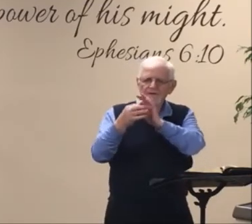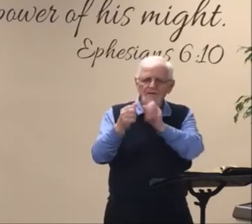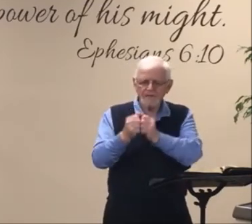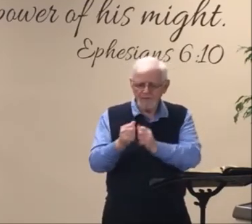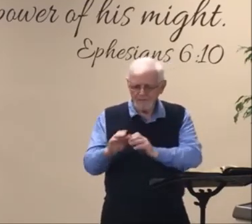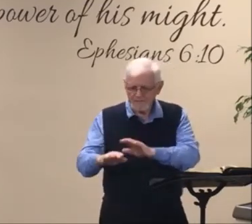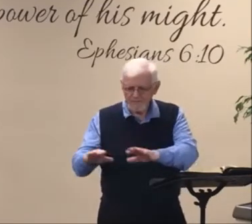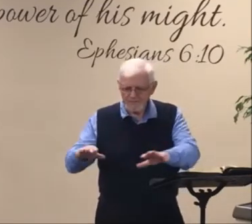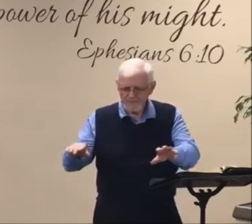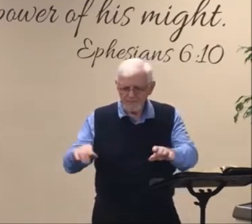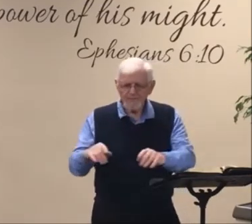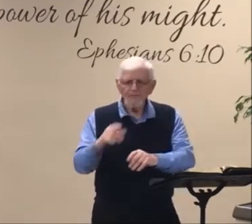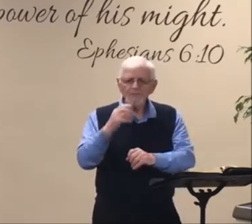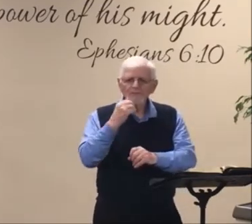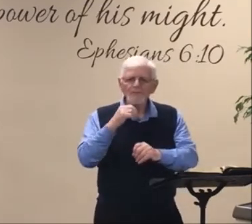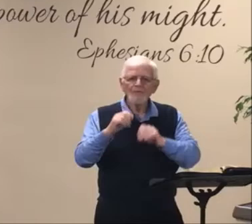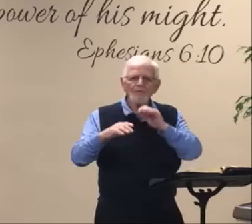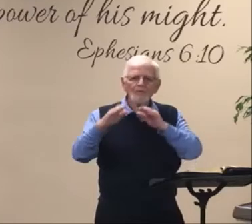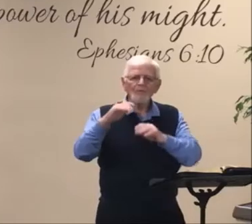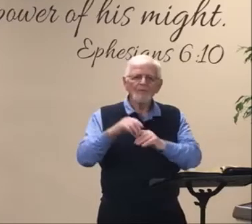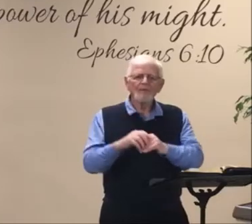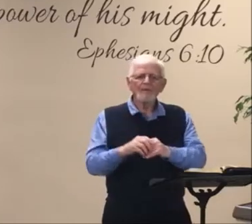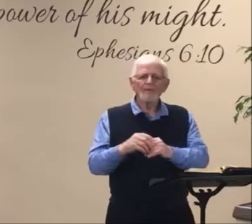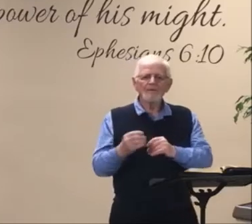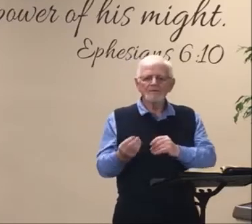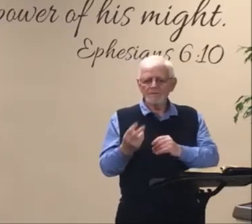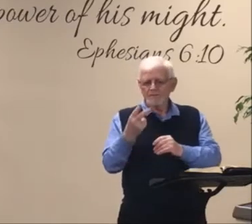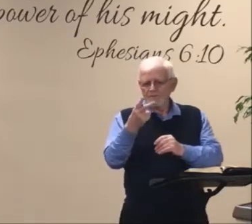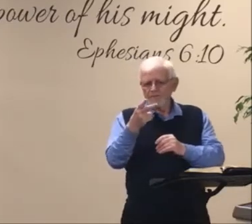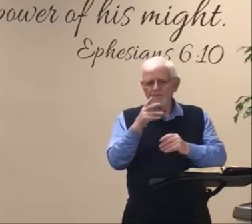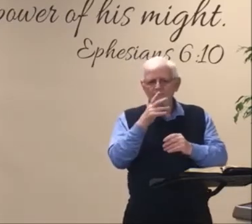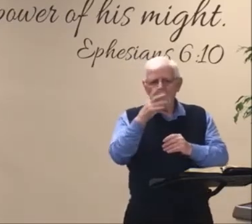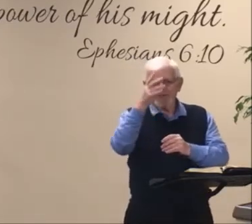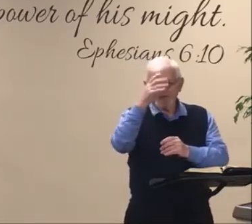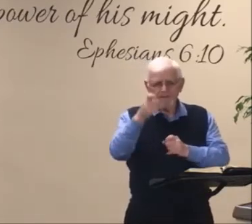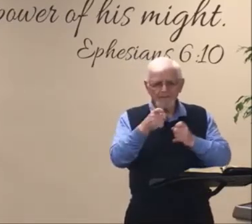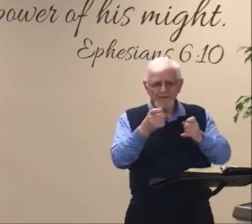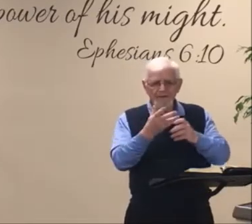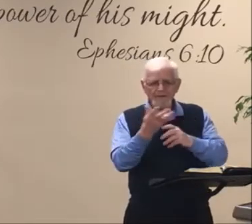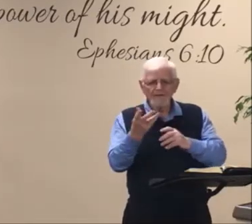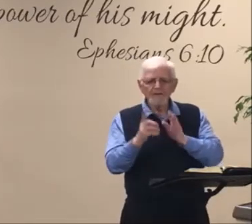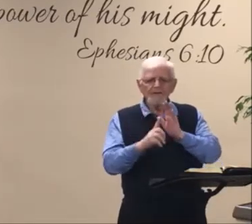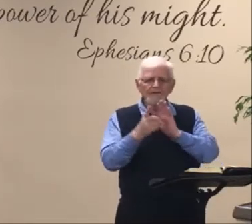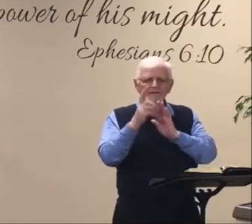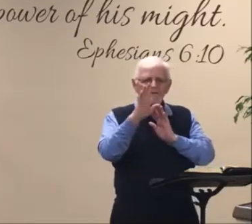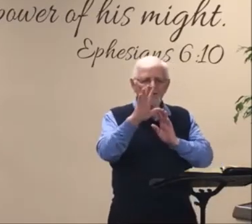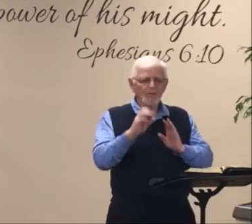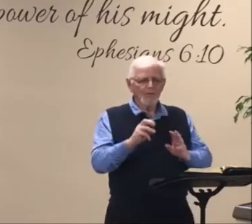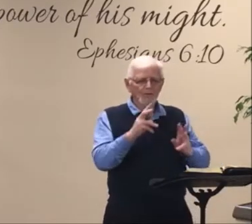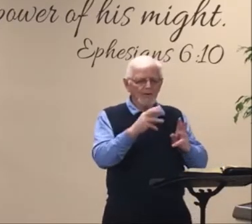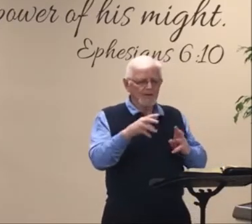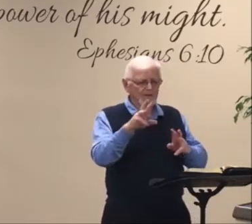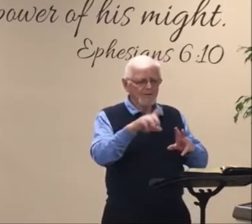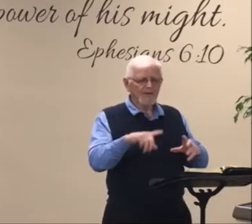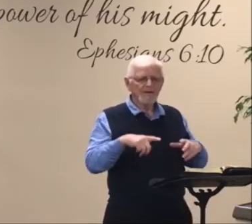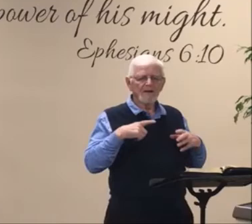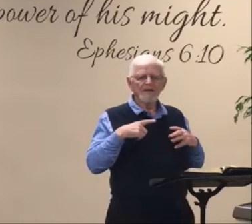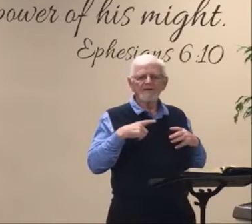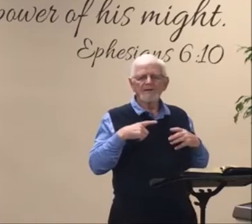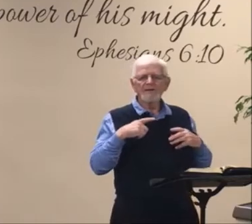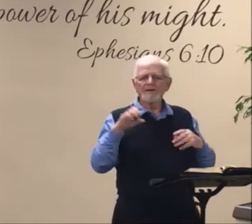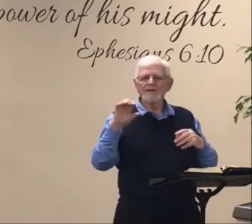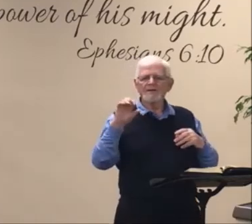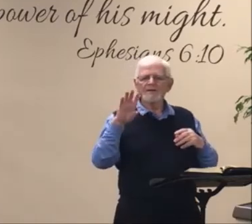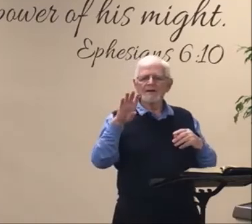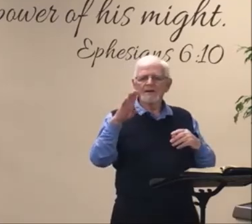children. They're getting older in years. They're watching how mommy and daddy handle things. They're developing their own patterns in their life. And